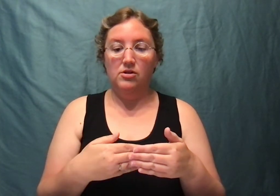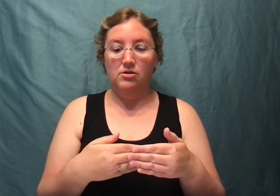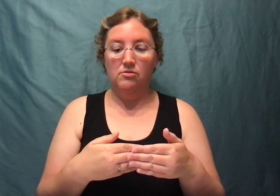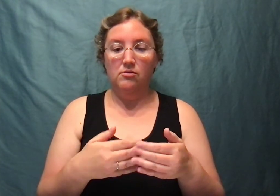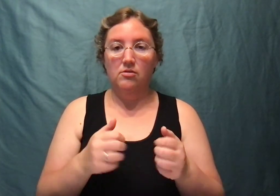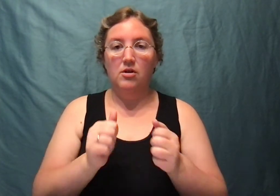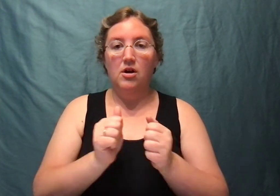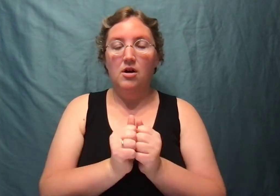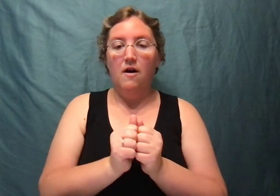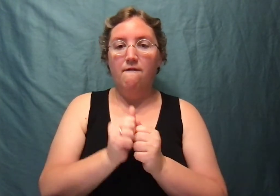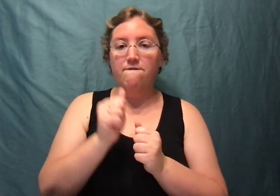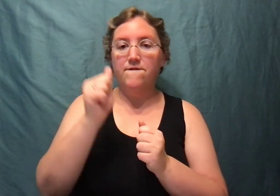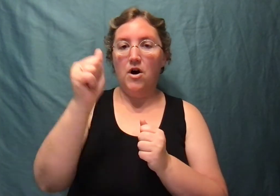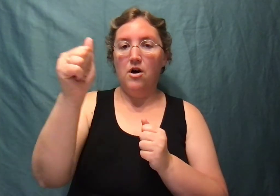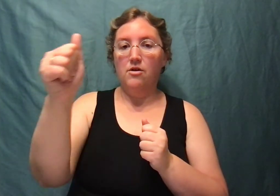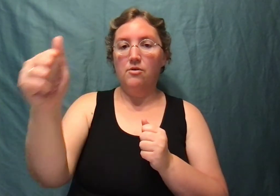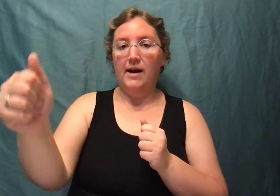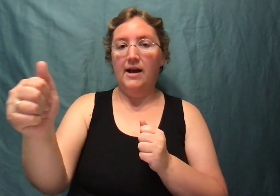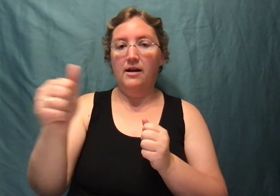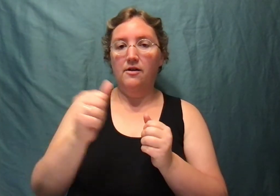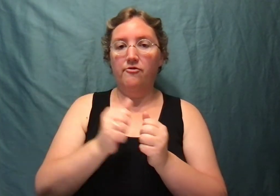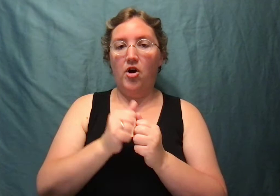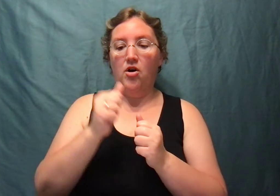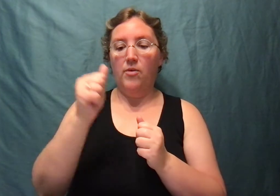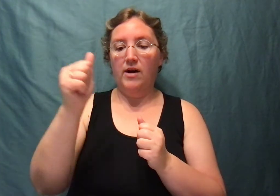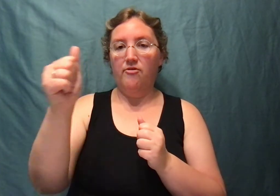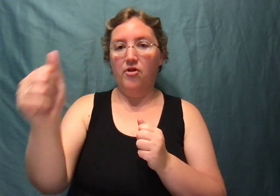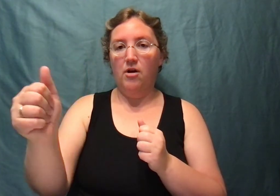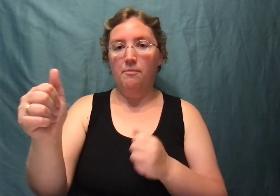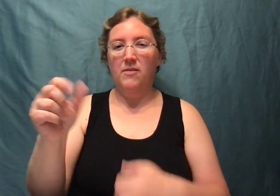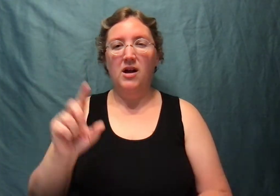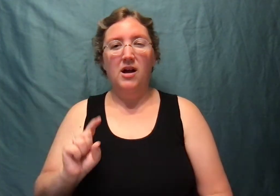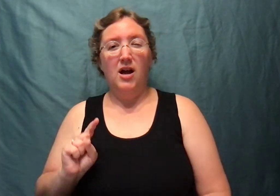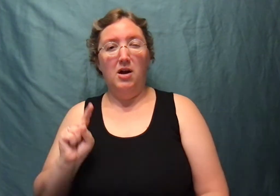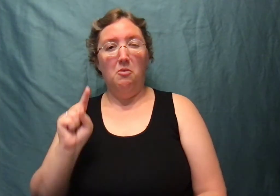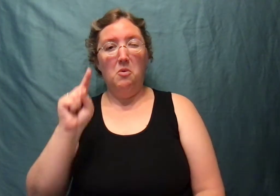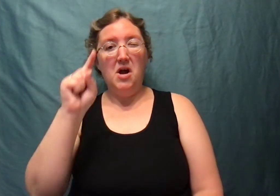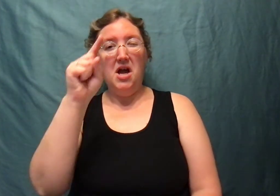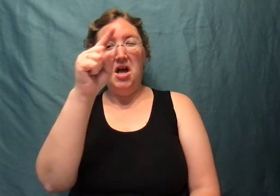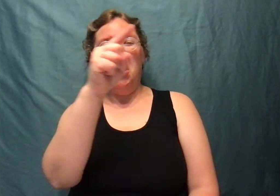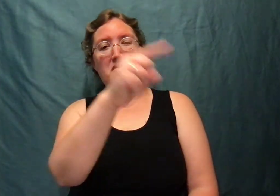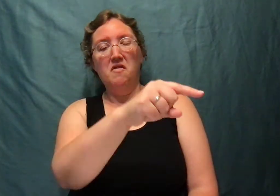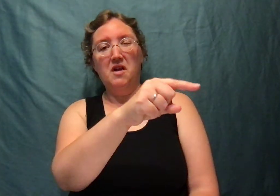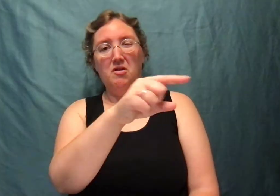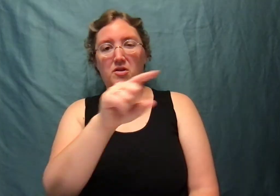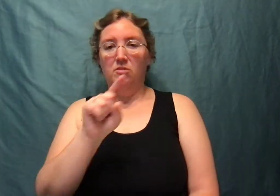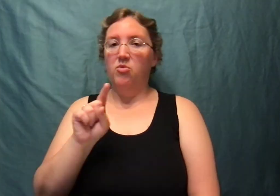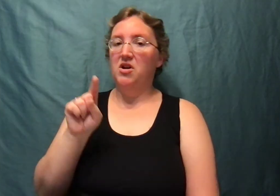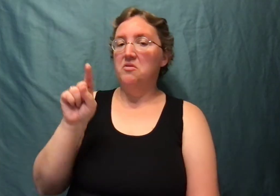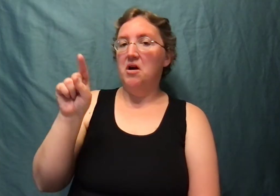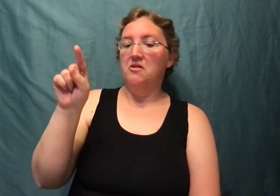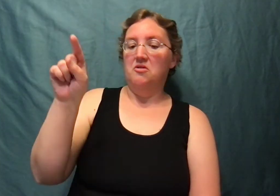to, far away from, and way over there. You can point to either